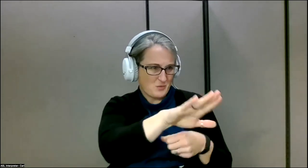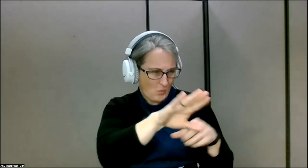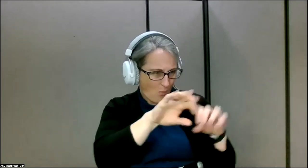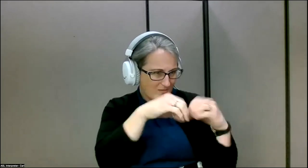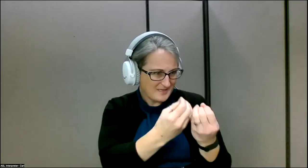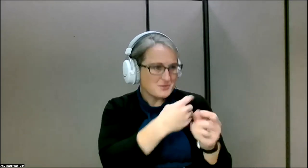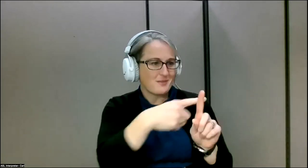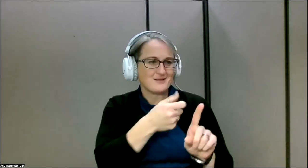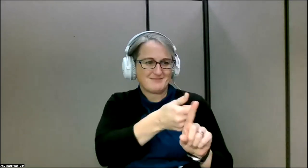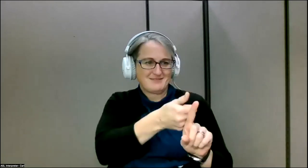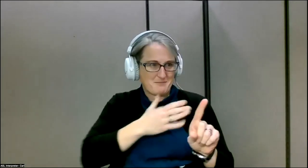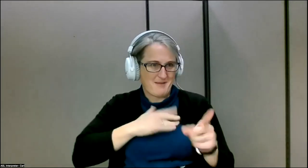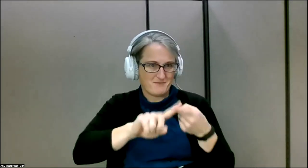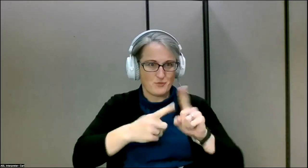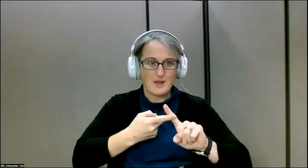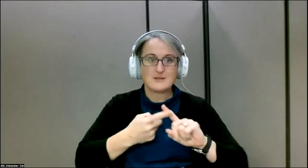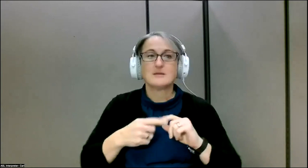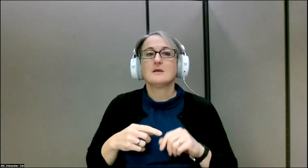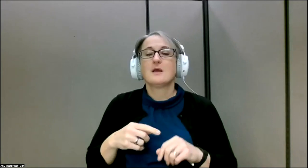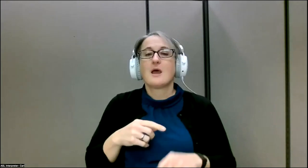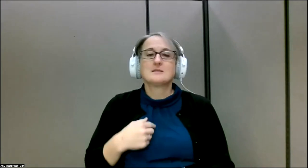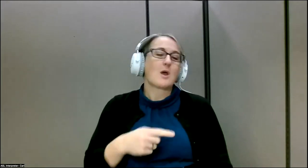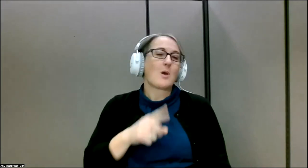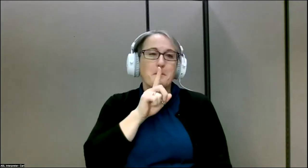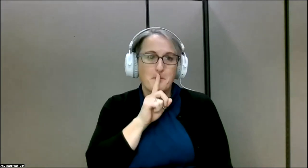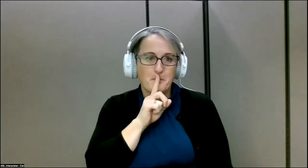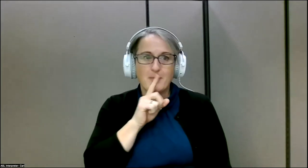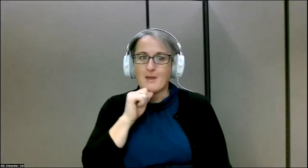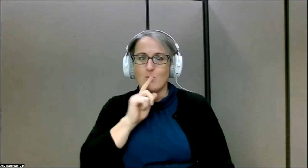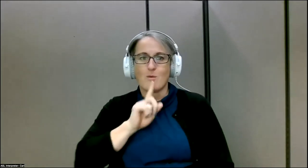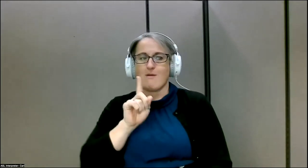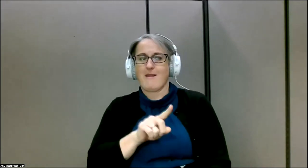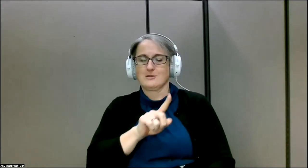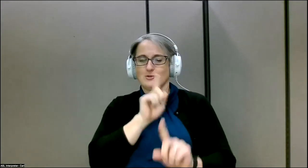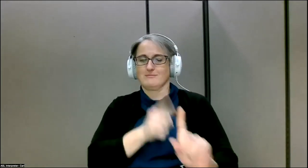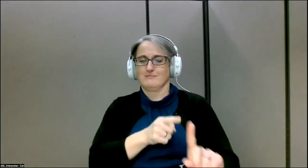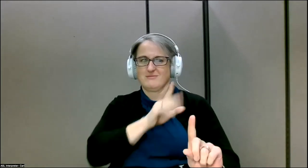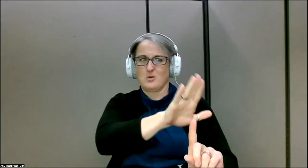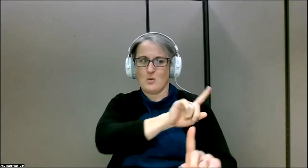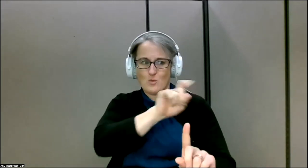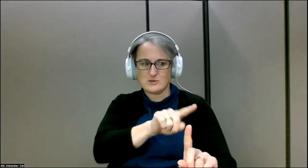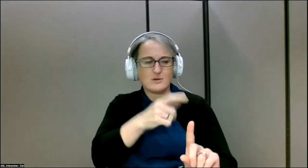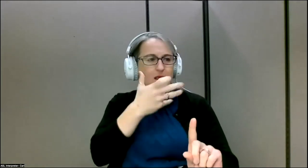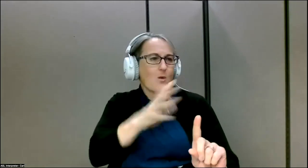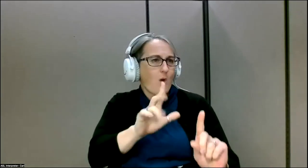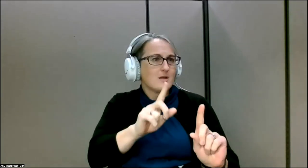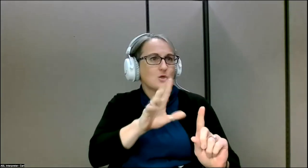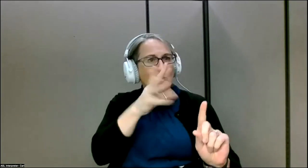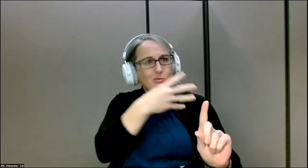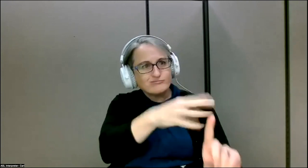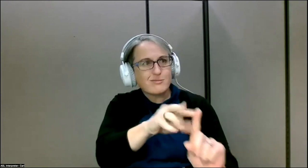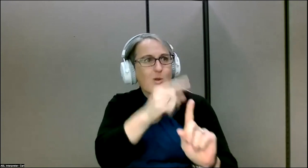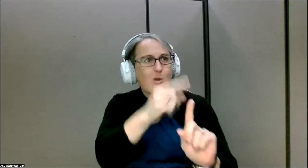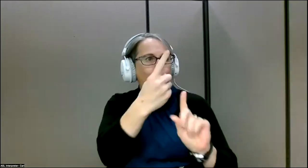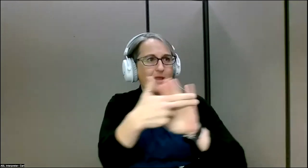fact. Unfortunately, I'm not going to answer your question directly, because if I highlight one brand and not another